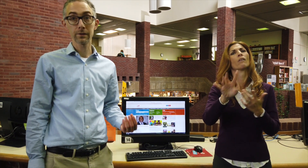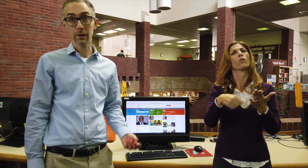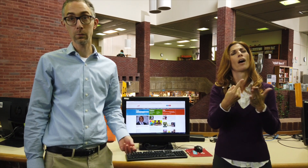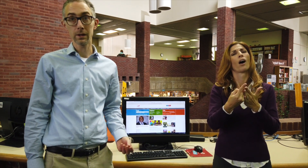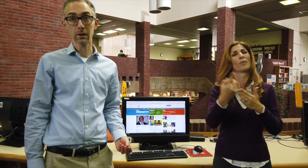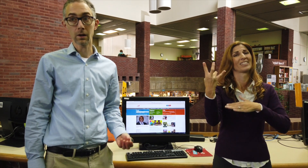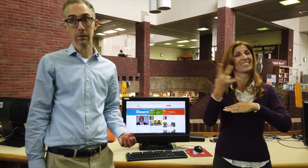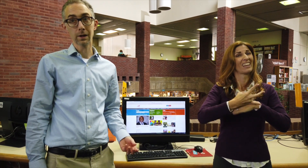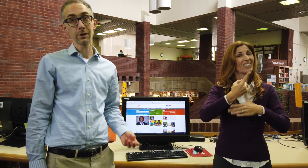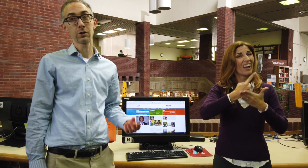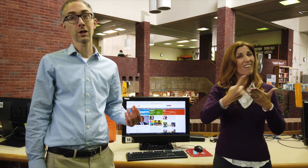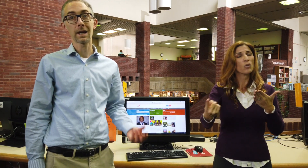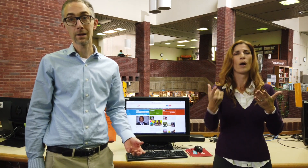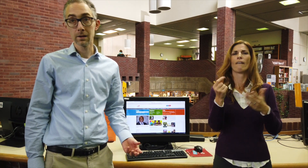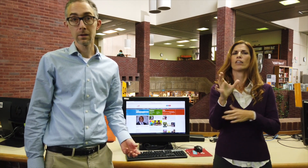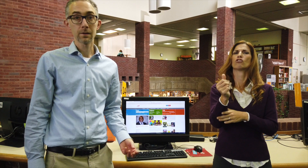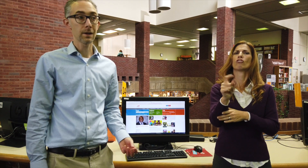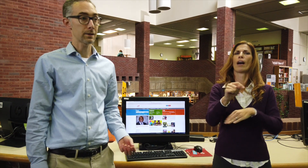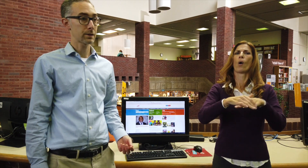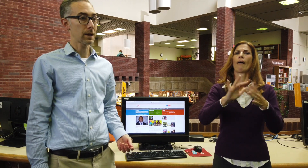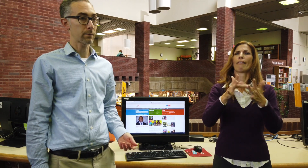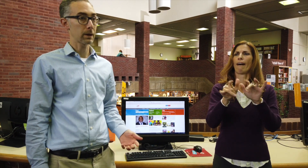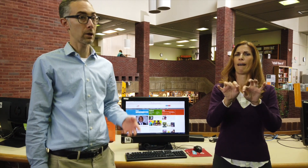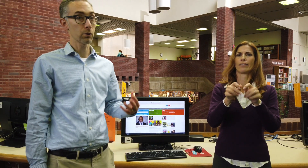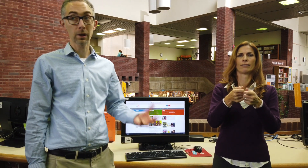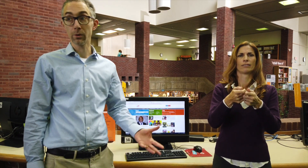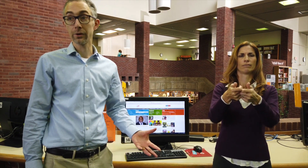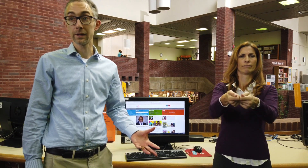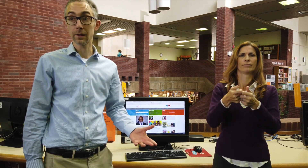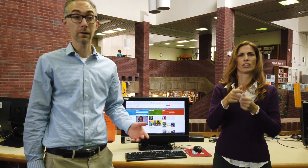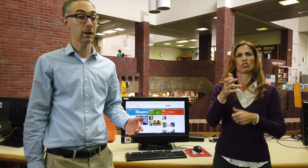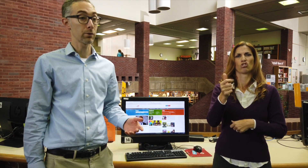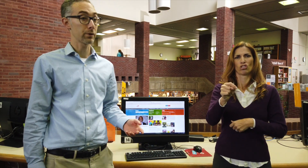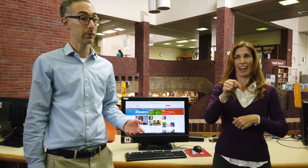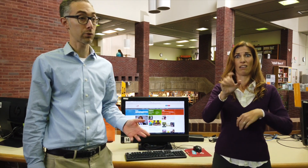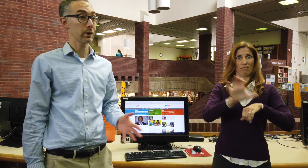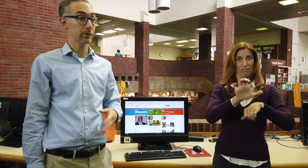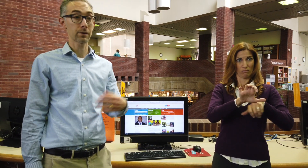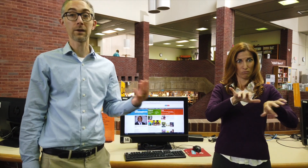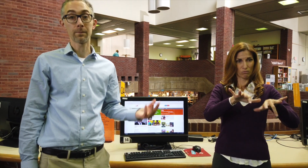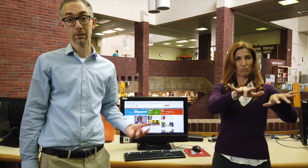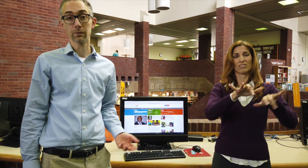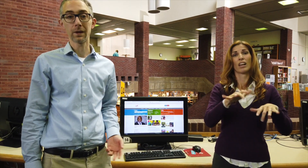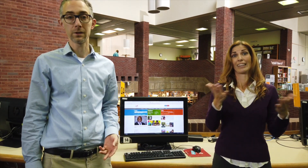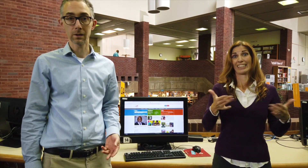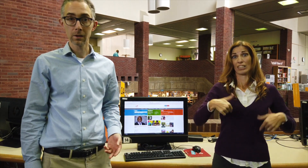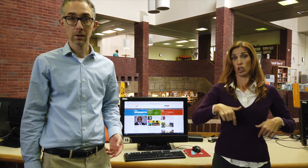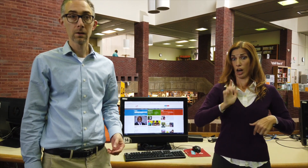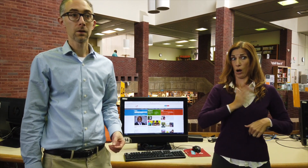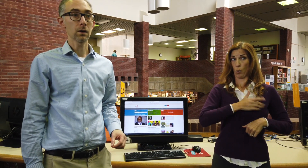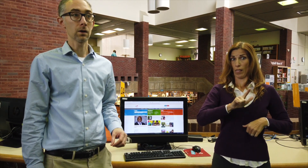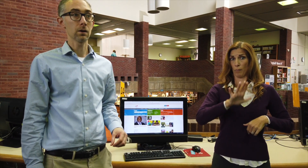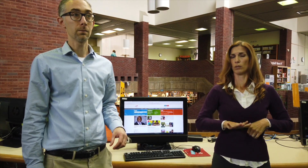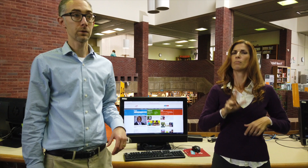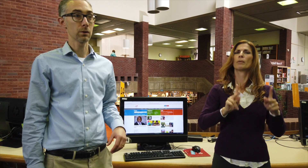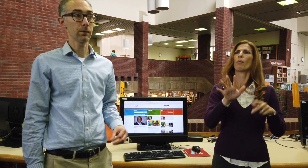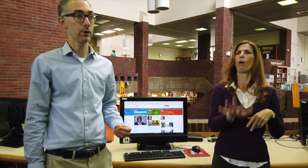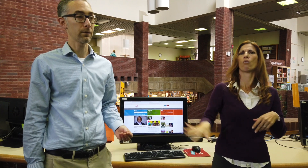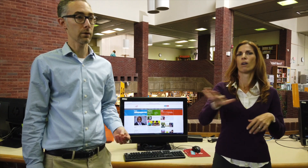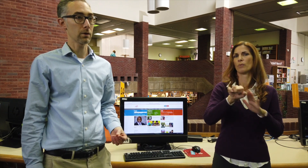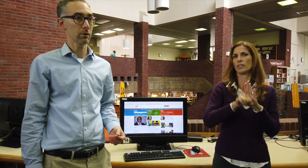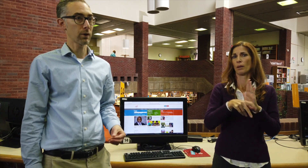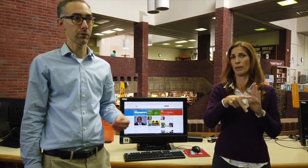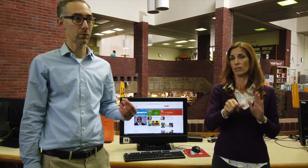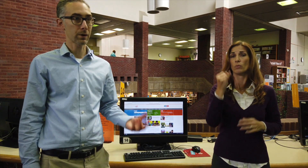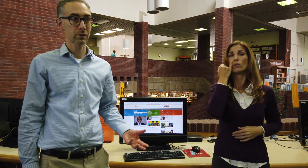24-hour, 7-day-a-week online chat that's staffed by our librarians and librarians throughout the state of Pennsylvania. So if